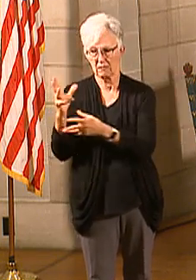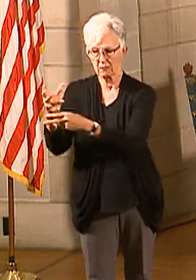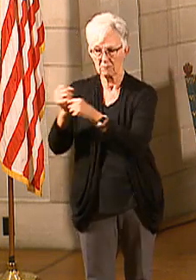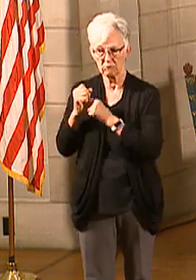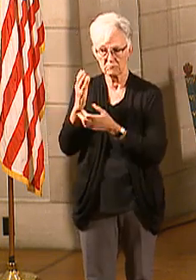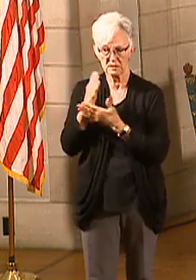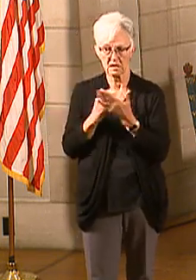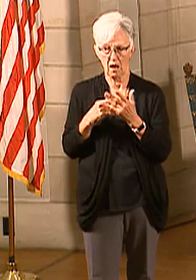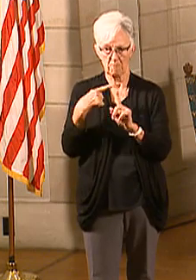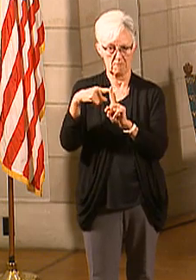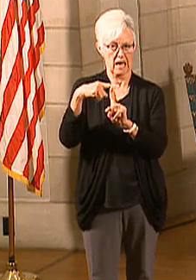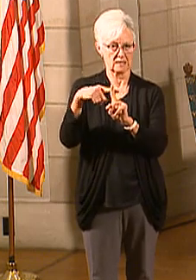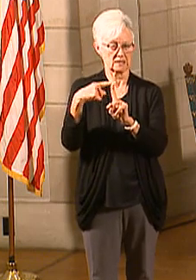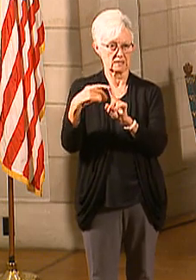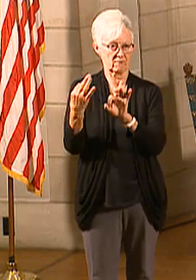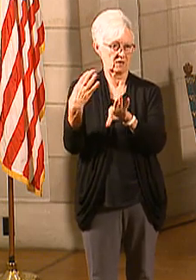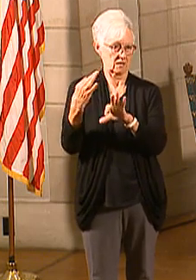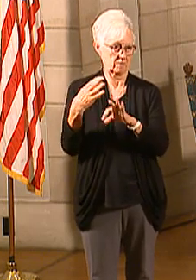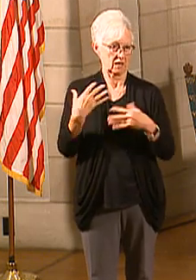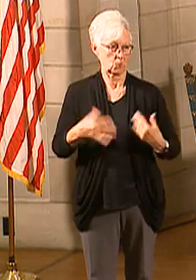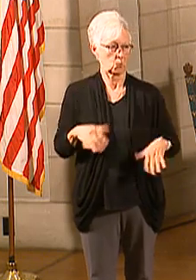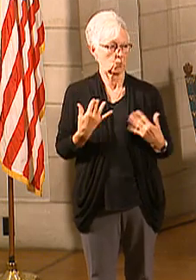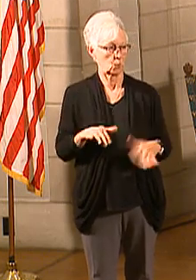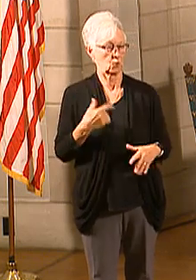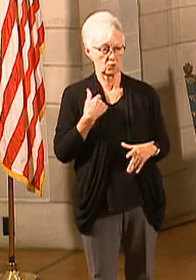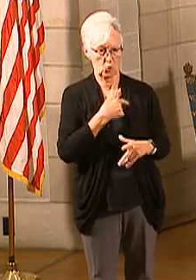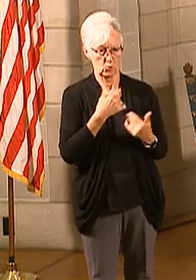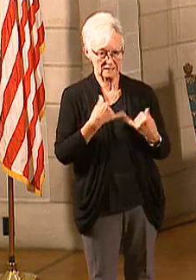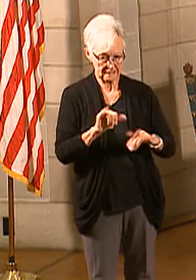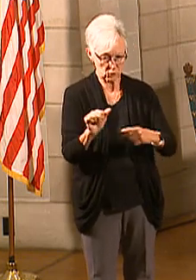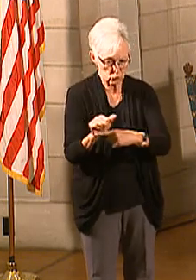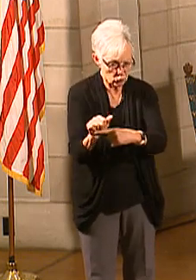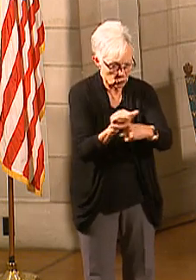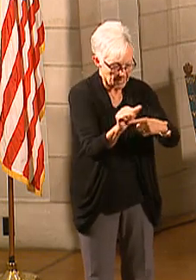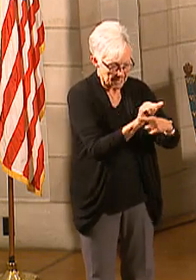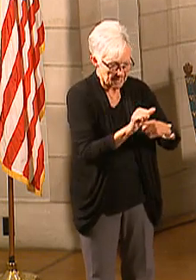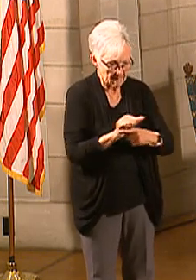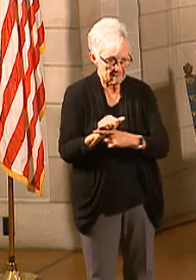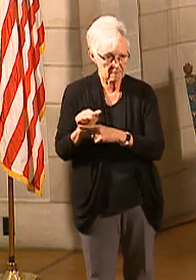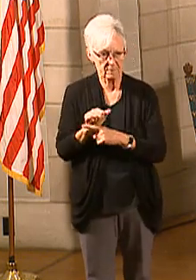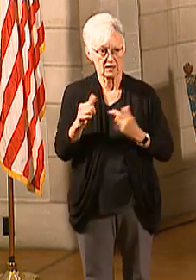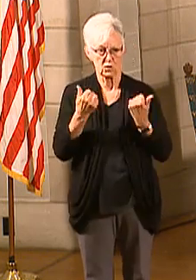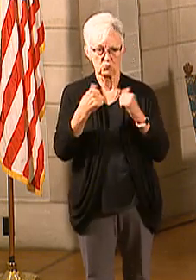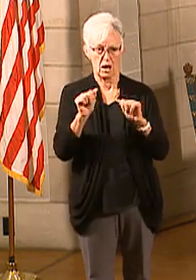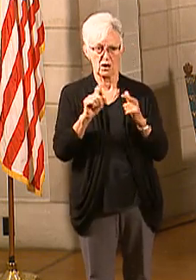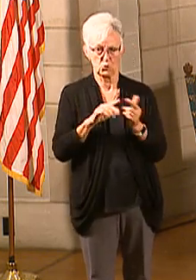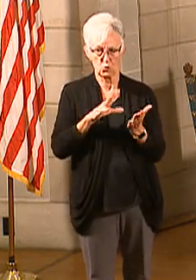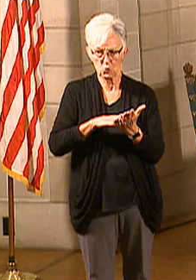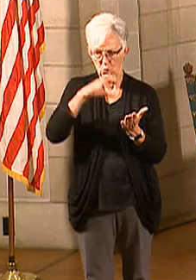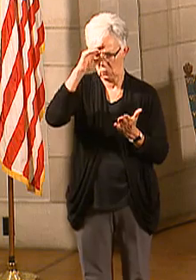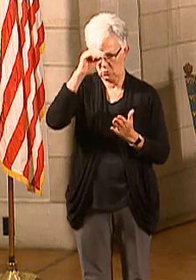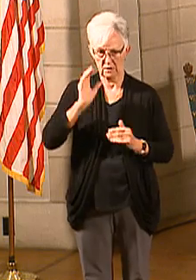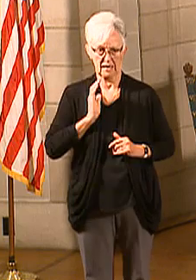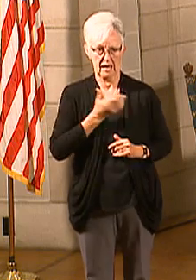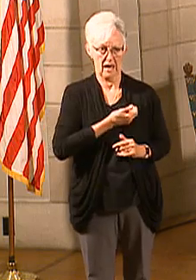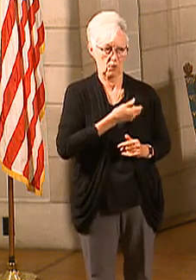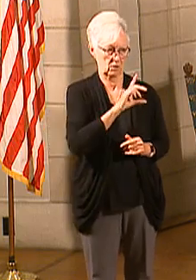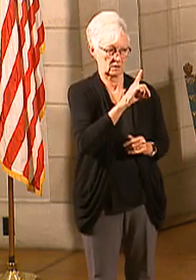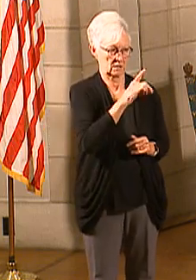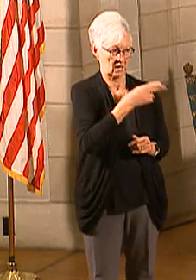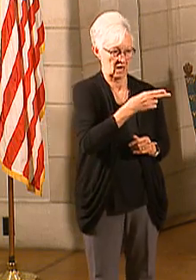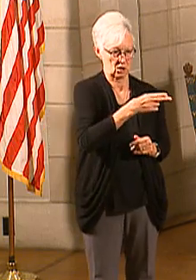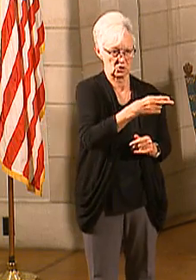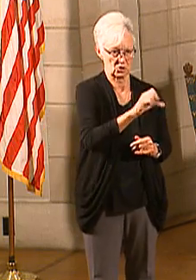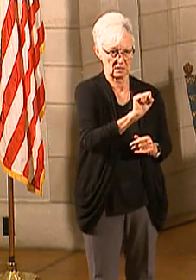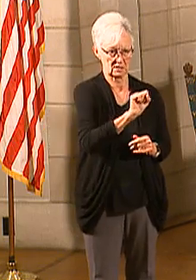learnings and trainings that we're doing and helping grow the team there on DHHS processes, because they look a little different than St.